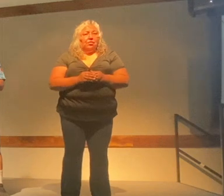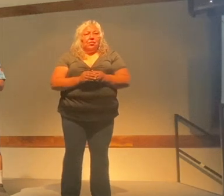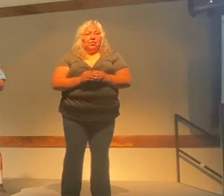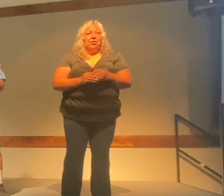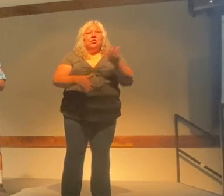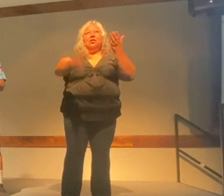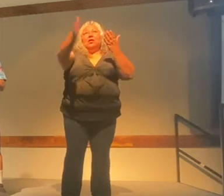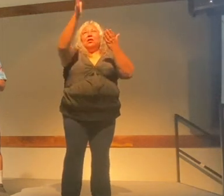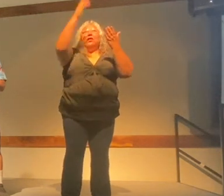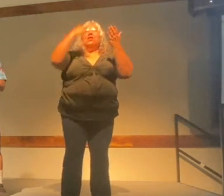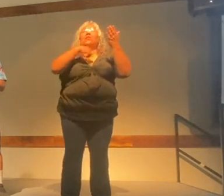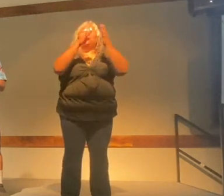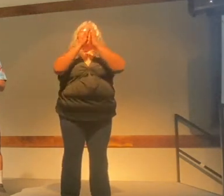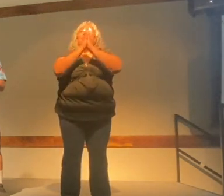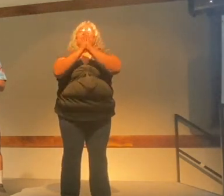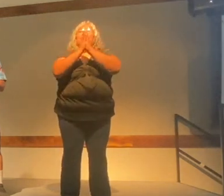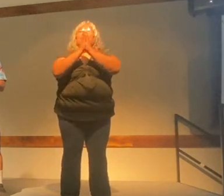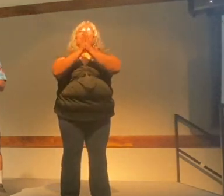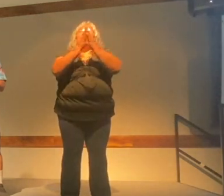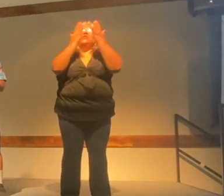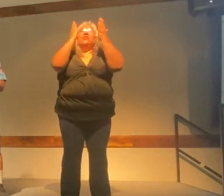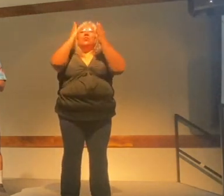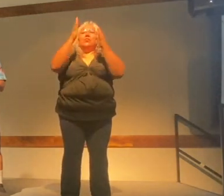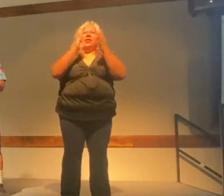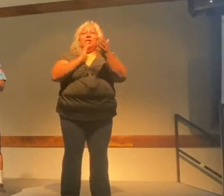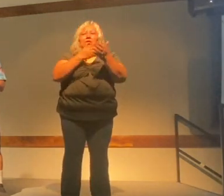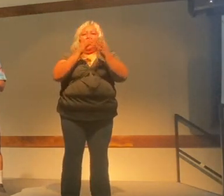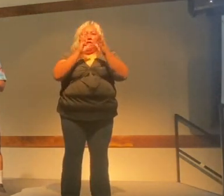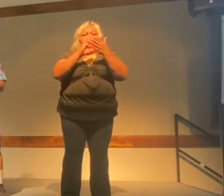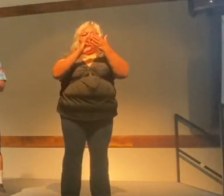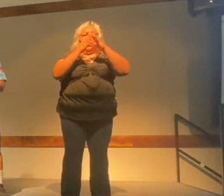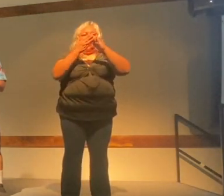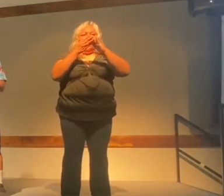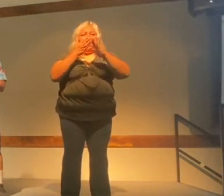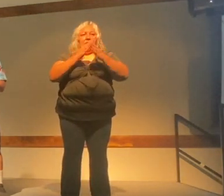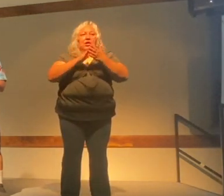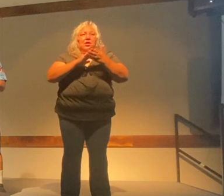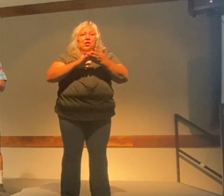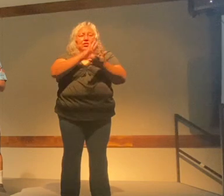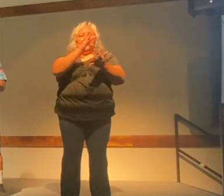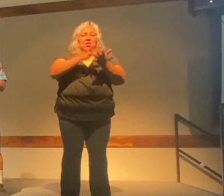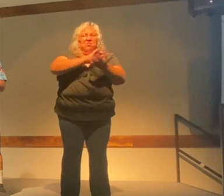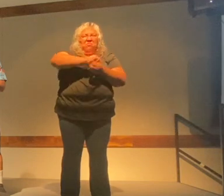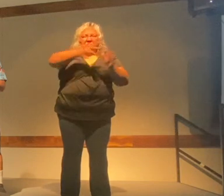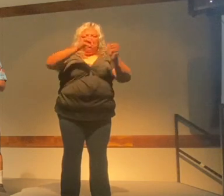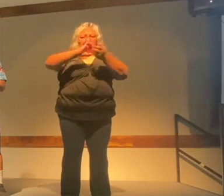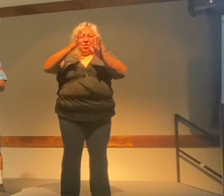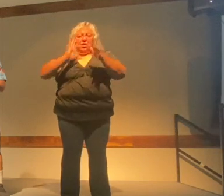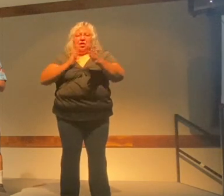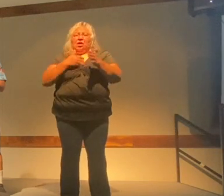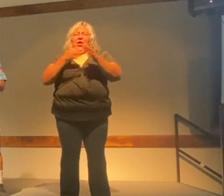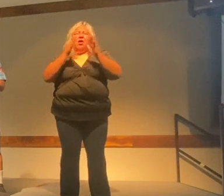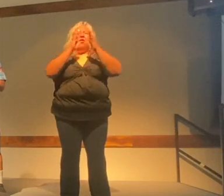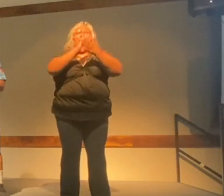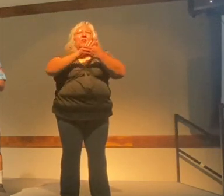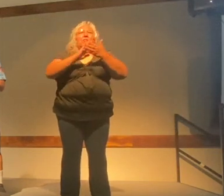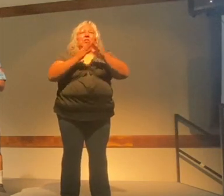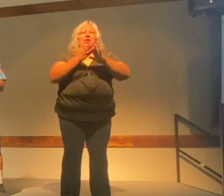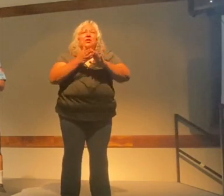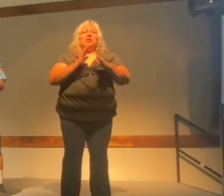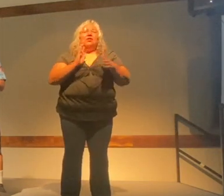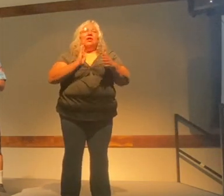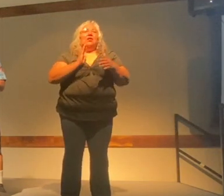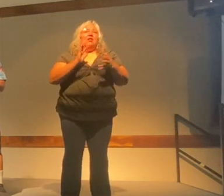God, we pray that you'll be our peace in the midst of chaos, that you'll be our guide in the midst